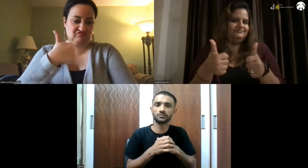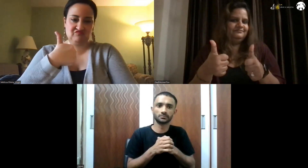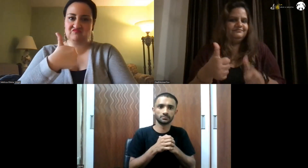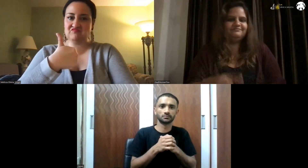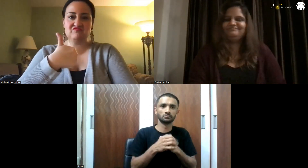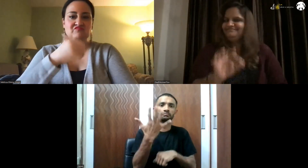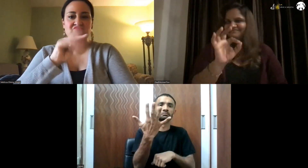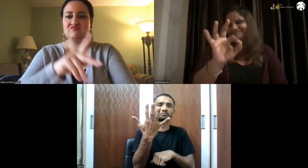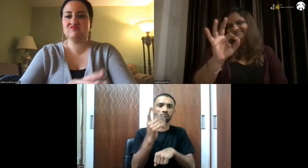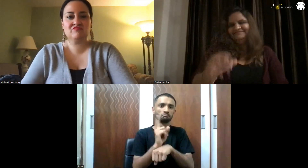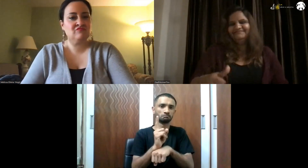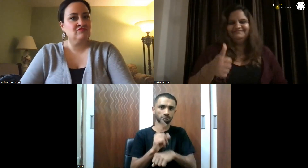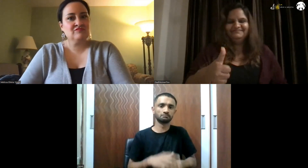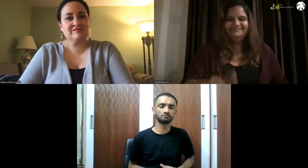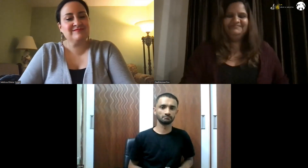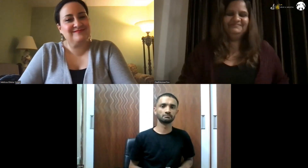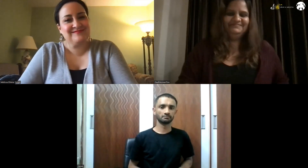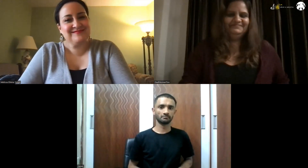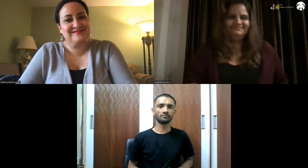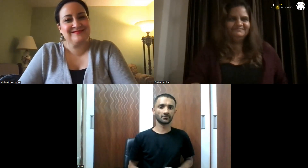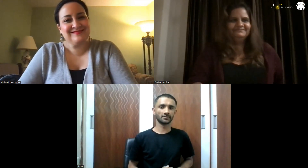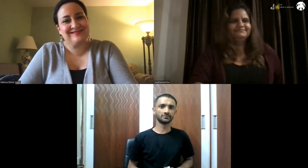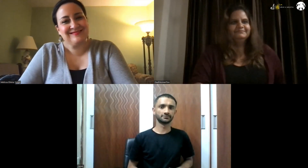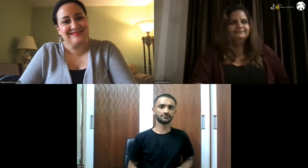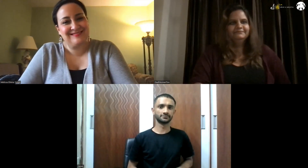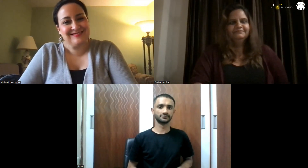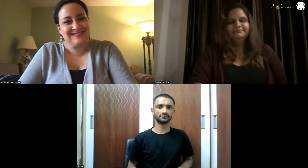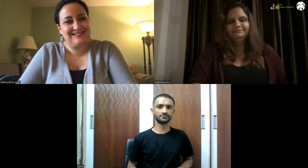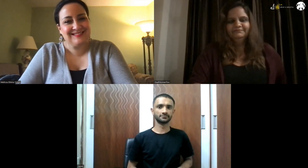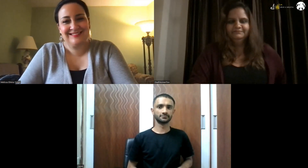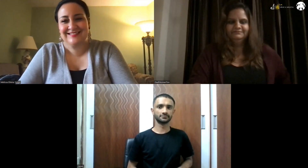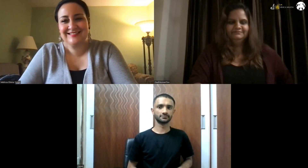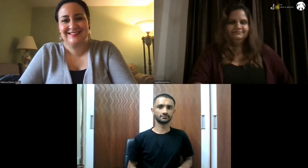are going to be a part of the session. So we can wait around 5 minutes.